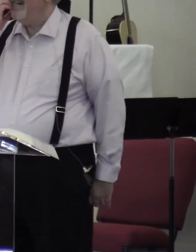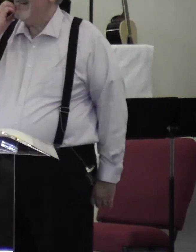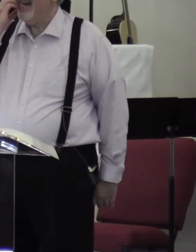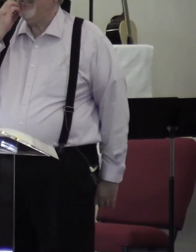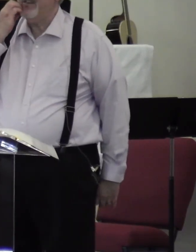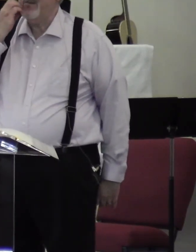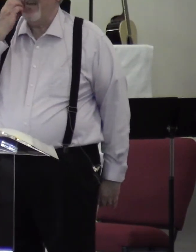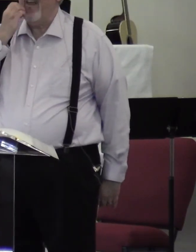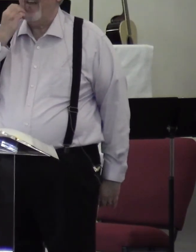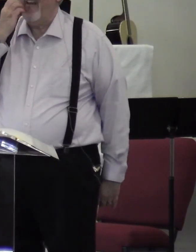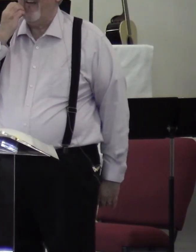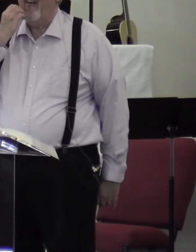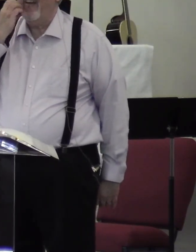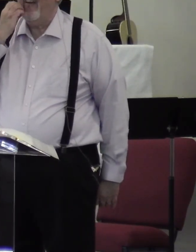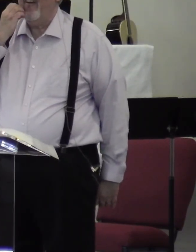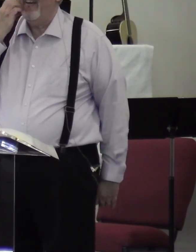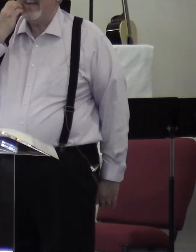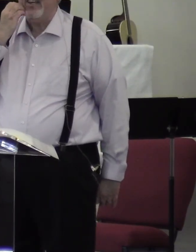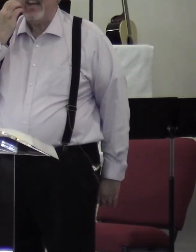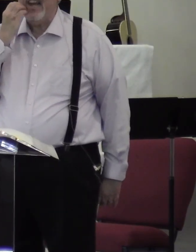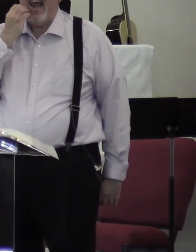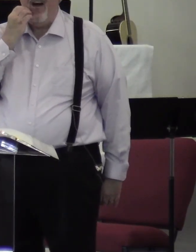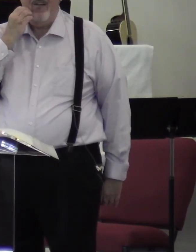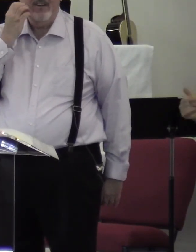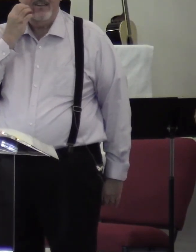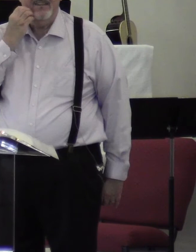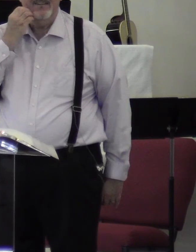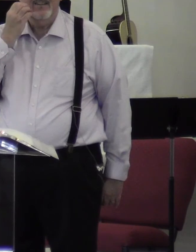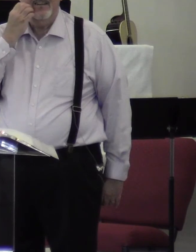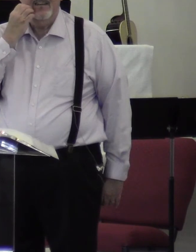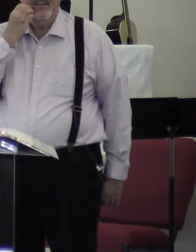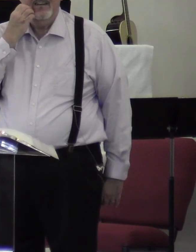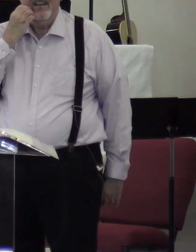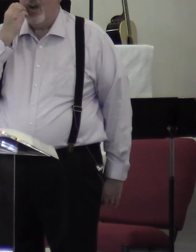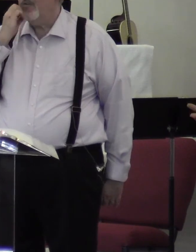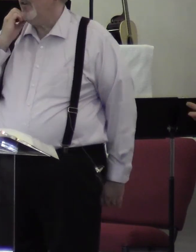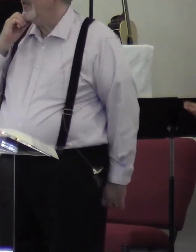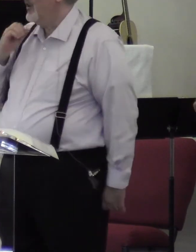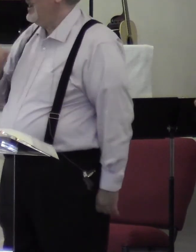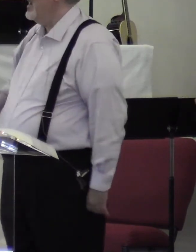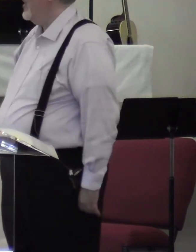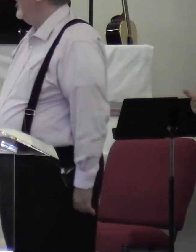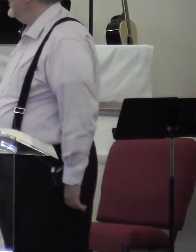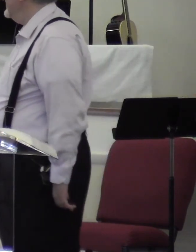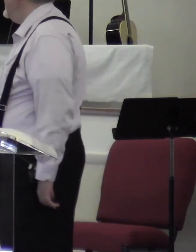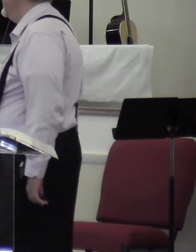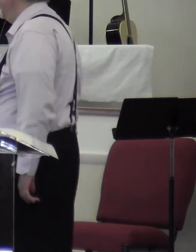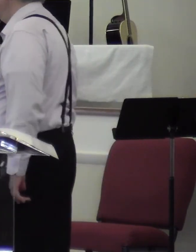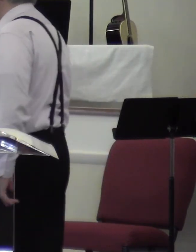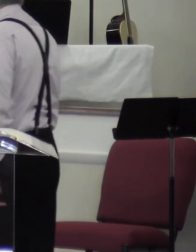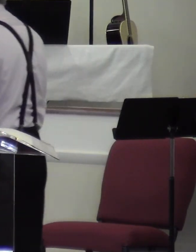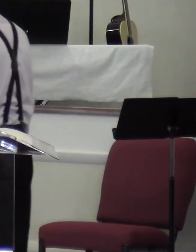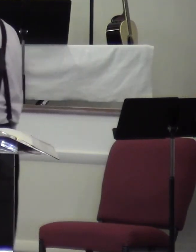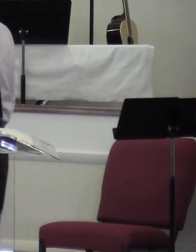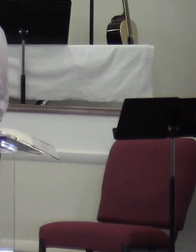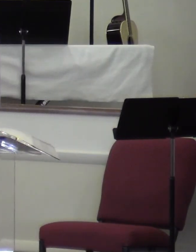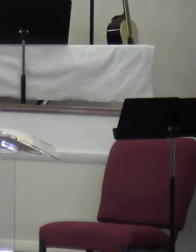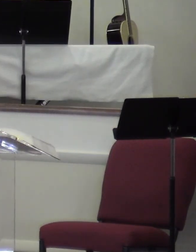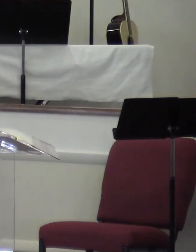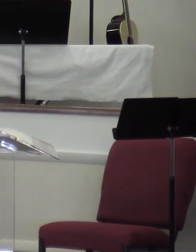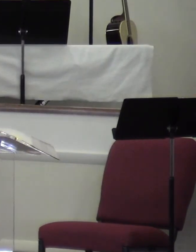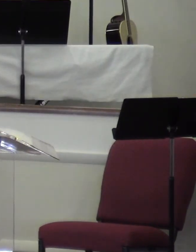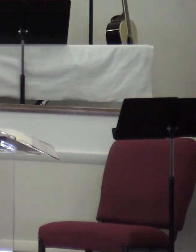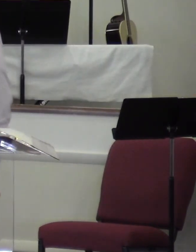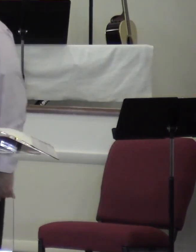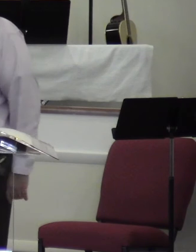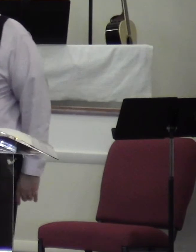Yeah? What else did you do with it? Can you get it out? No, first of all, you didn't even know it was there, did you? Second, I